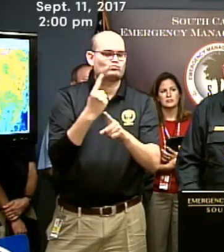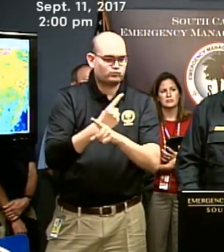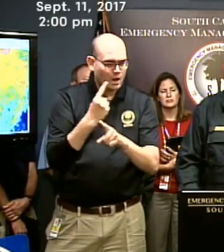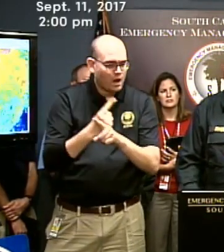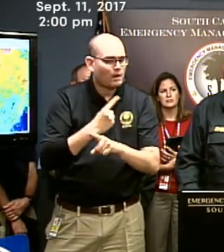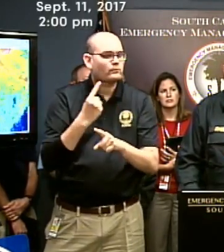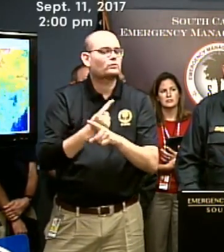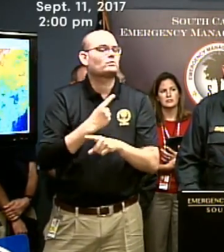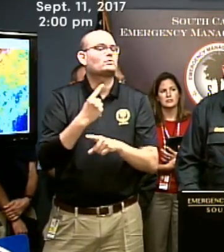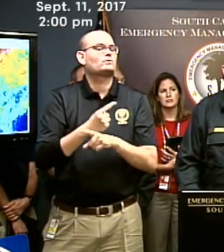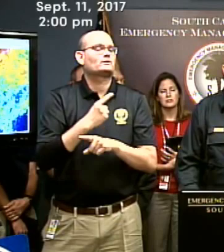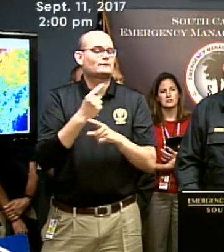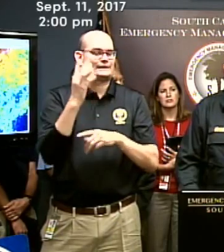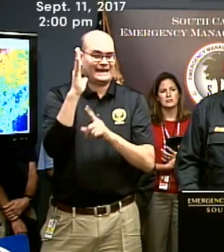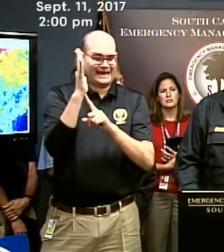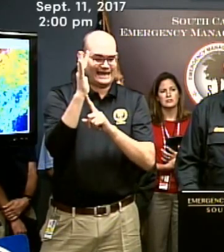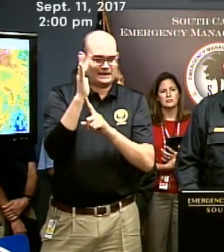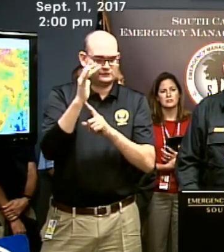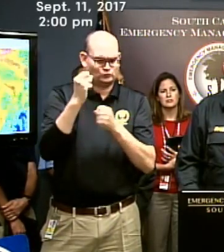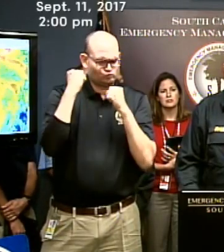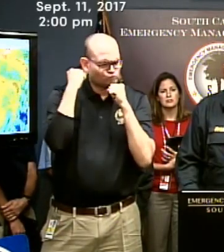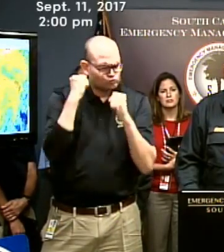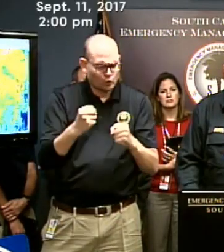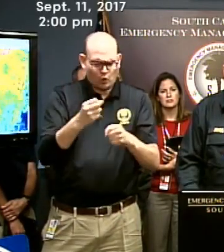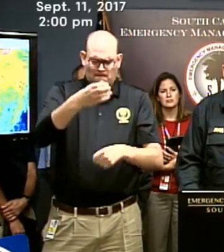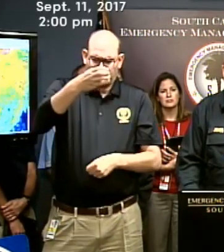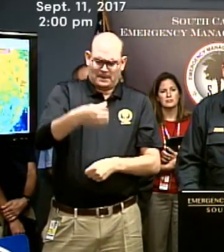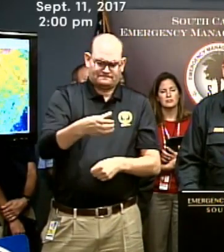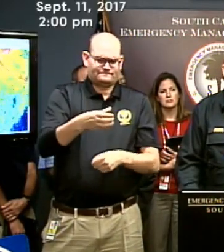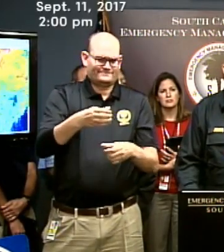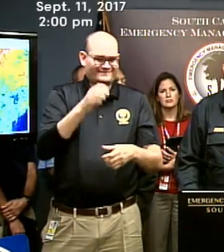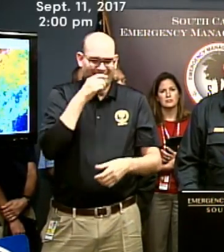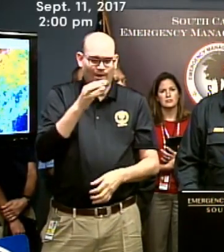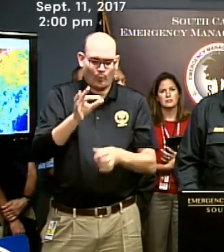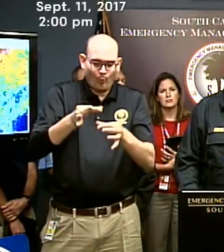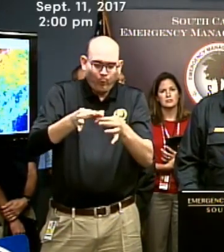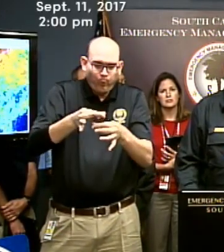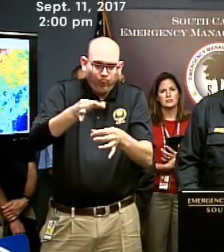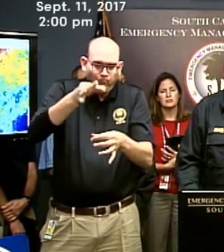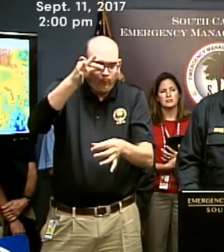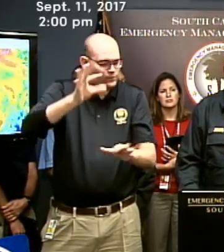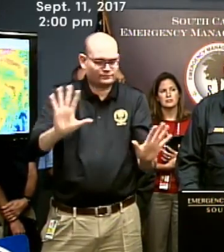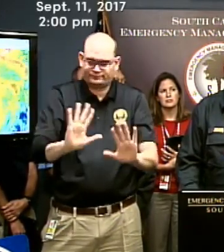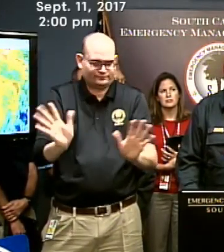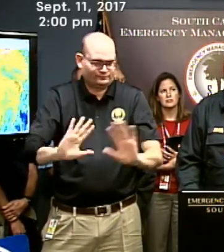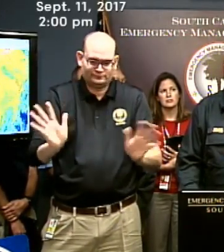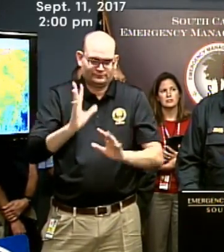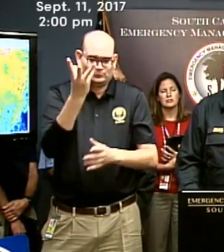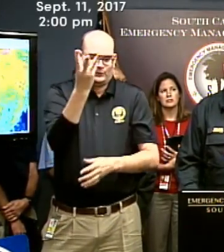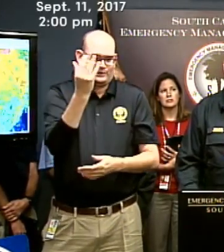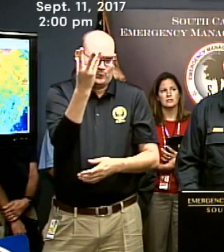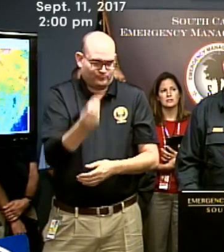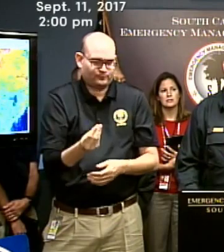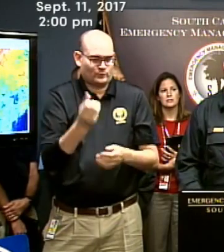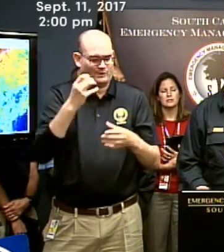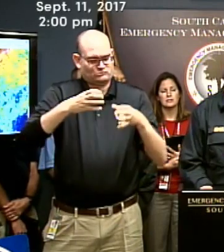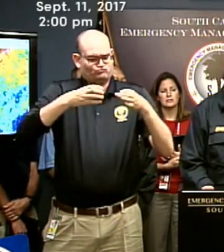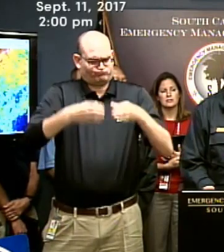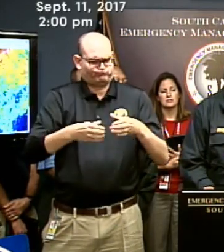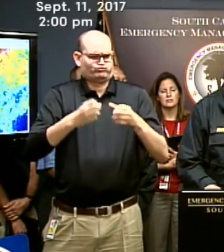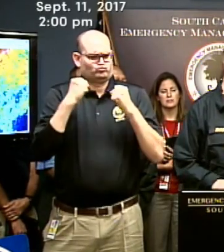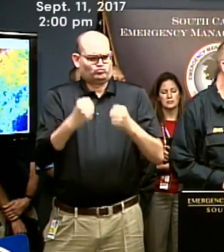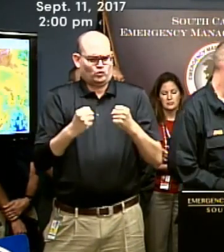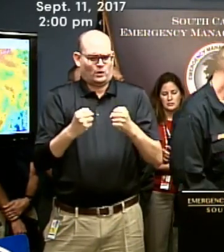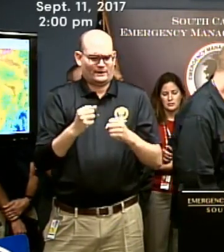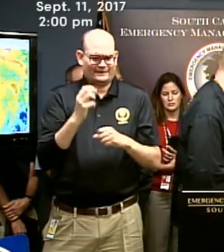candle holders. Extinguish candles before you go to bed. And please make sure that you keep candles away from other combustible materials.